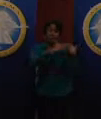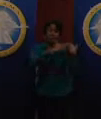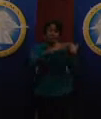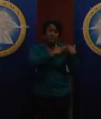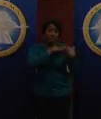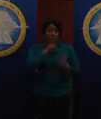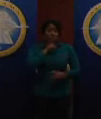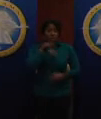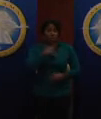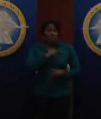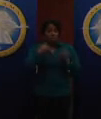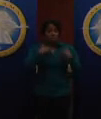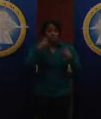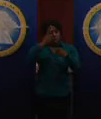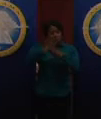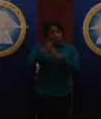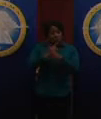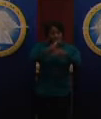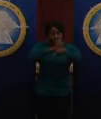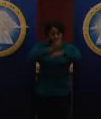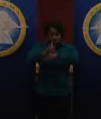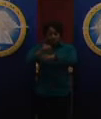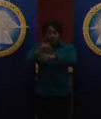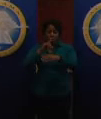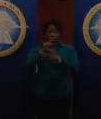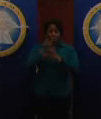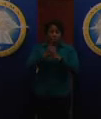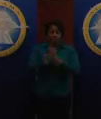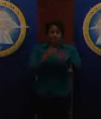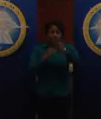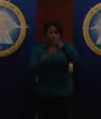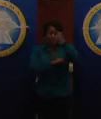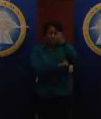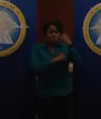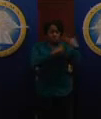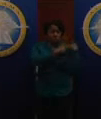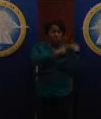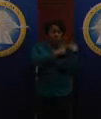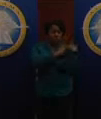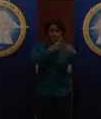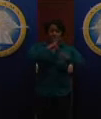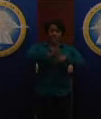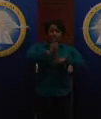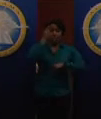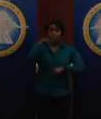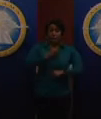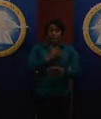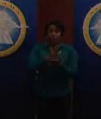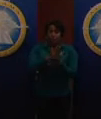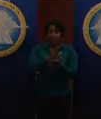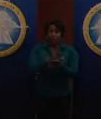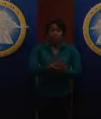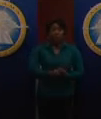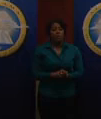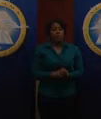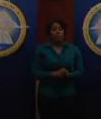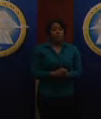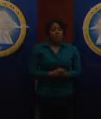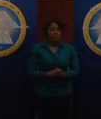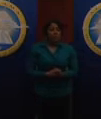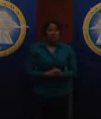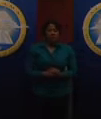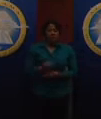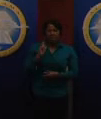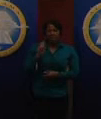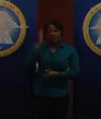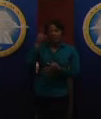have the right frameworks, the right responsibilities in place for our schools. And I'm going to go more into some of those in just a